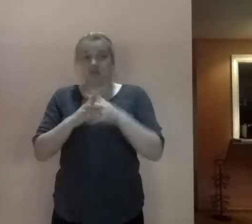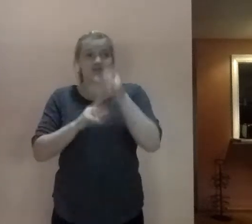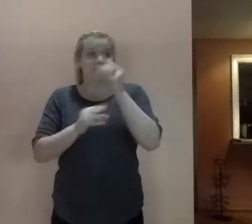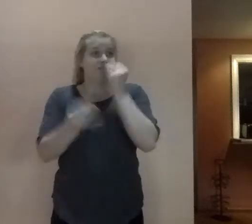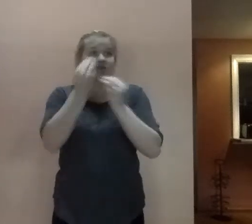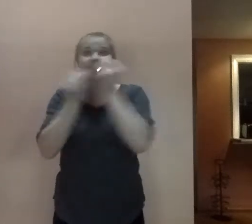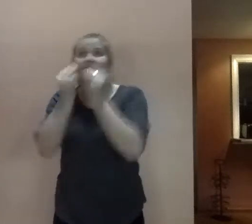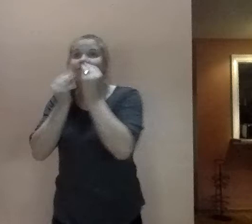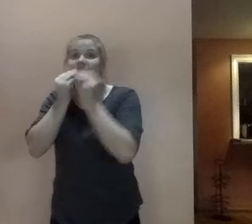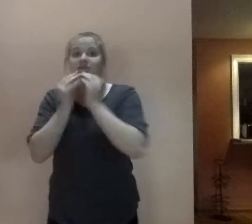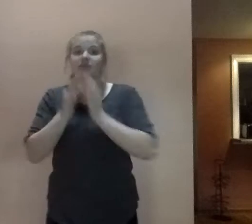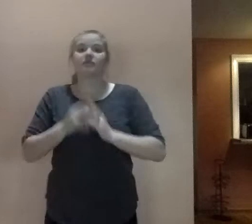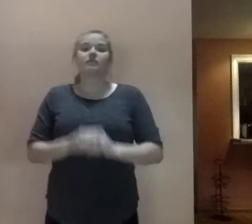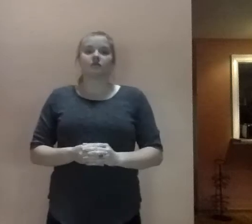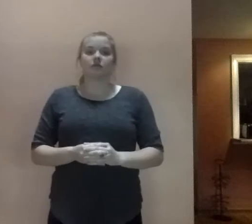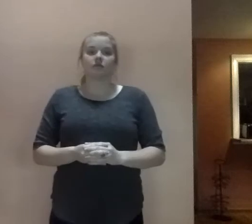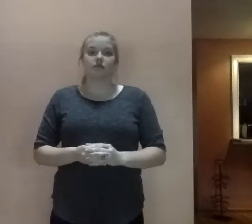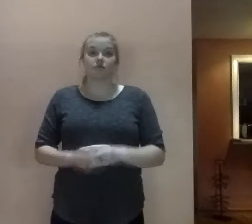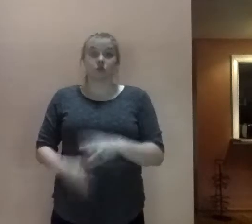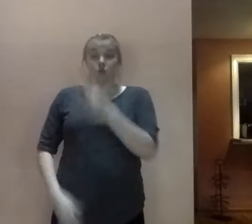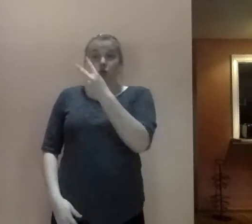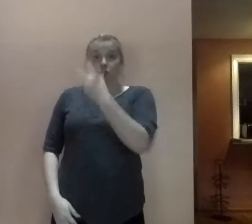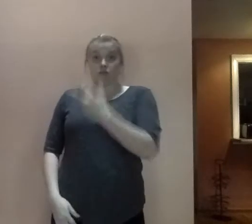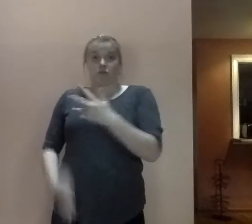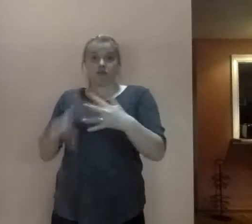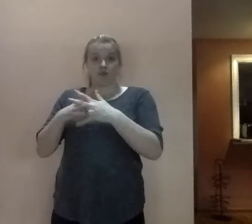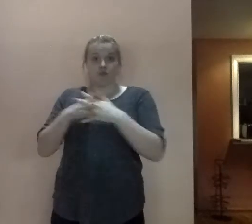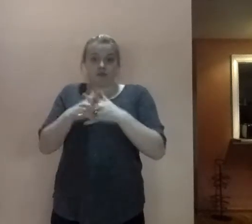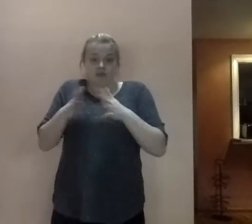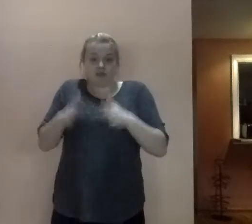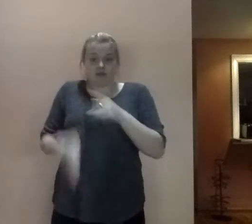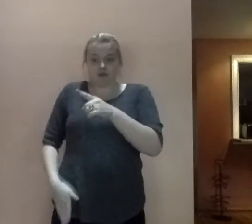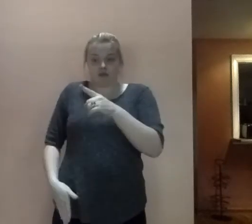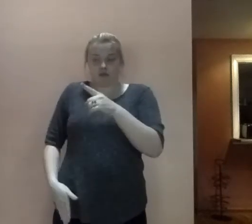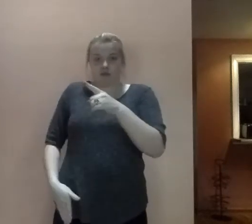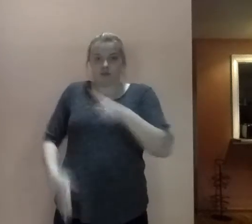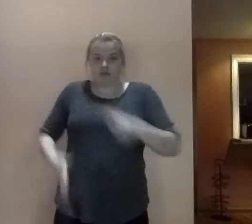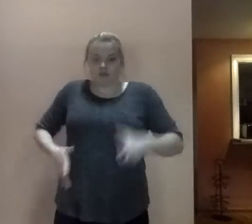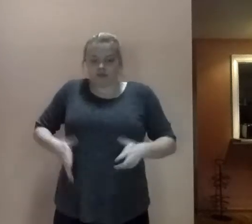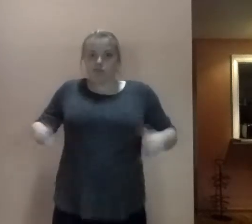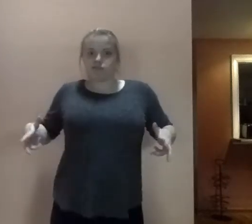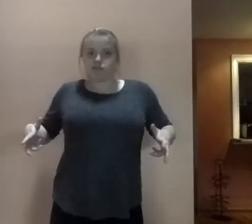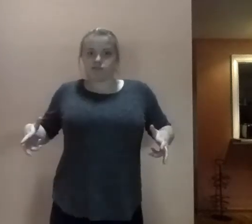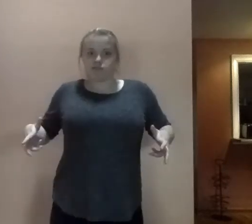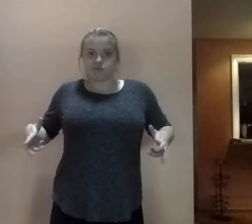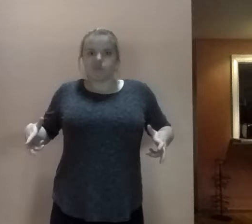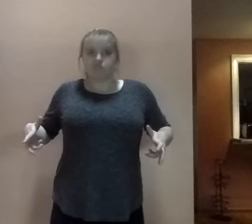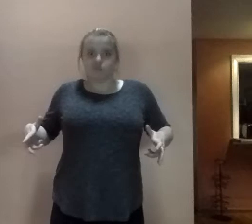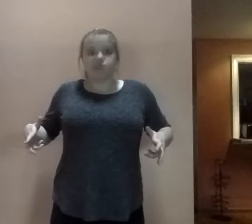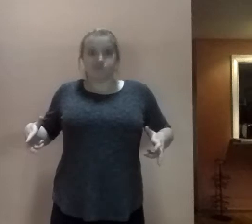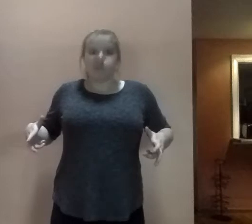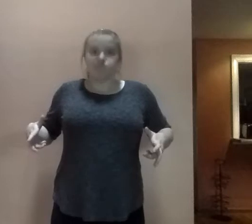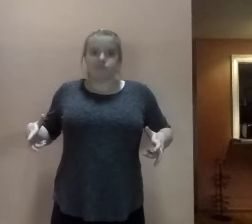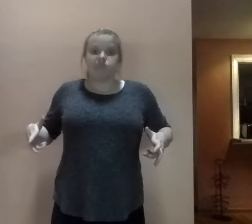with 2/3 of Americans being overweight, clearly there's a food issue. In the next 25 years, 1 out of every 3 Americans